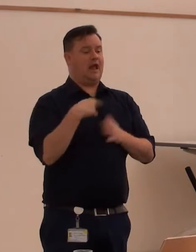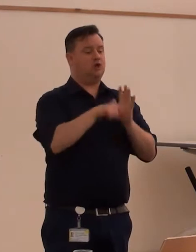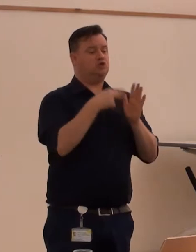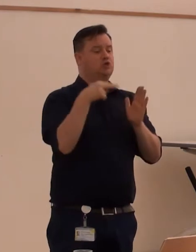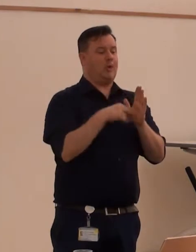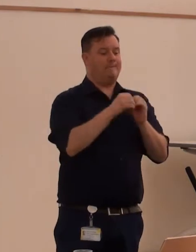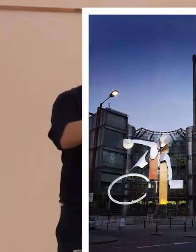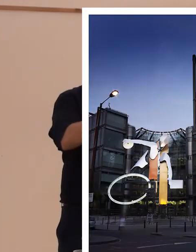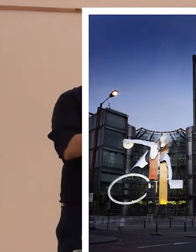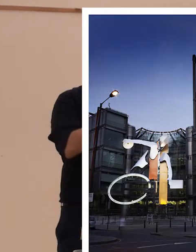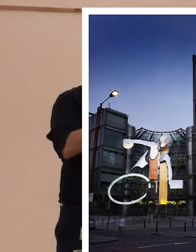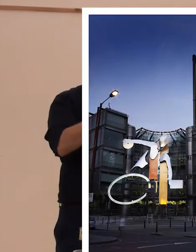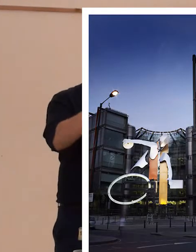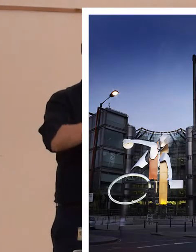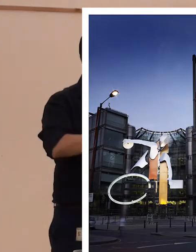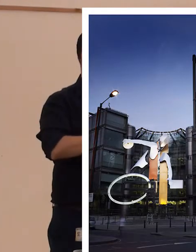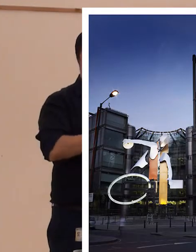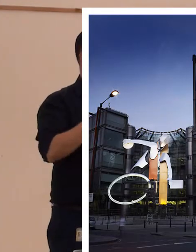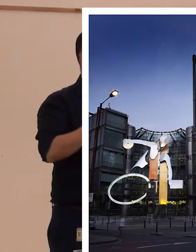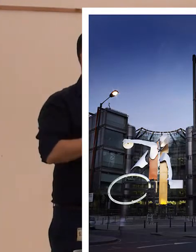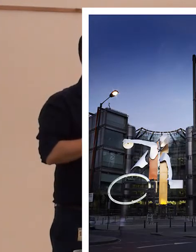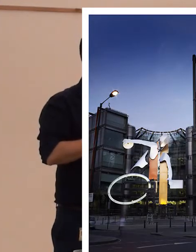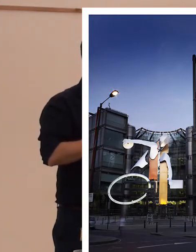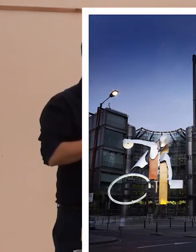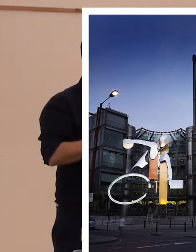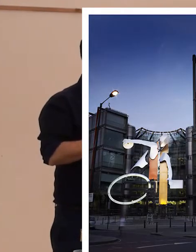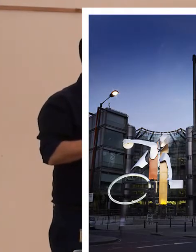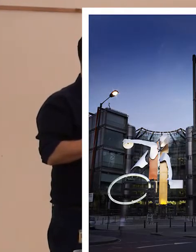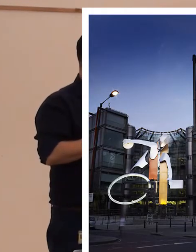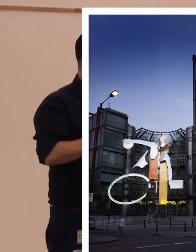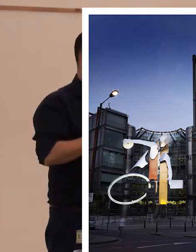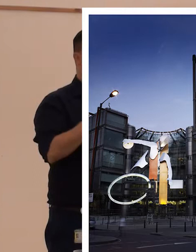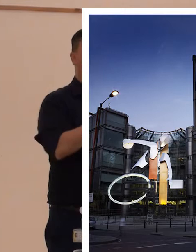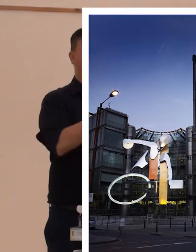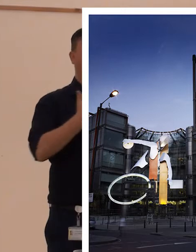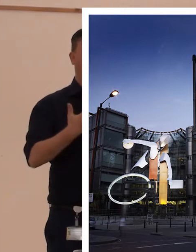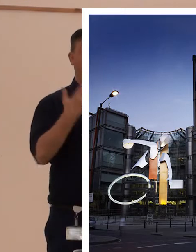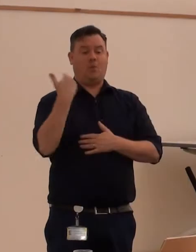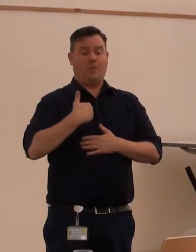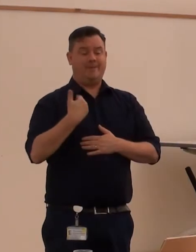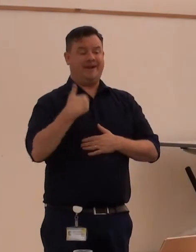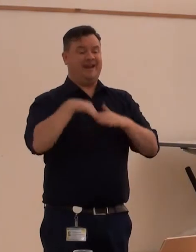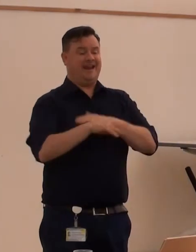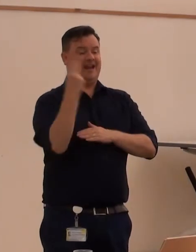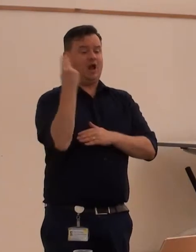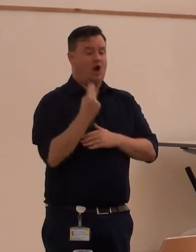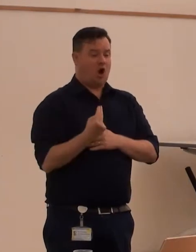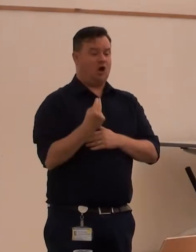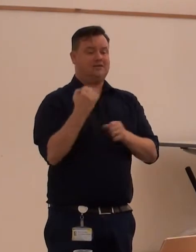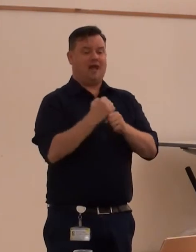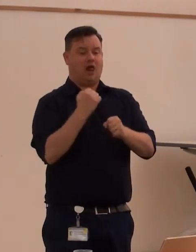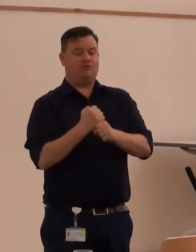Virgin were all very articulate about the male gaze, and about there's lots of women in art galleries, but they're usually naked and they're